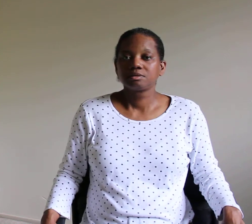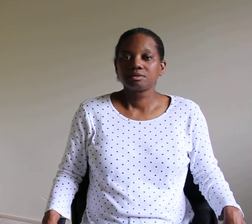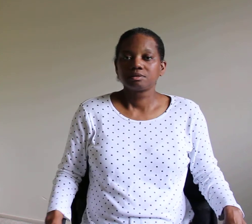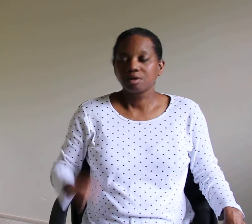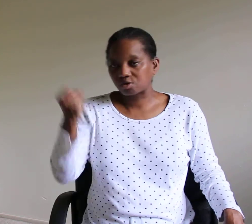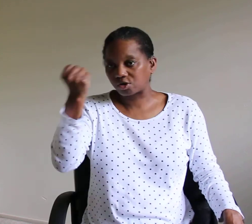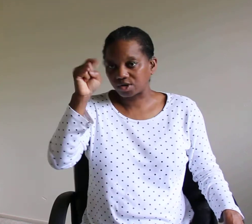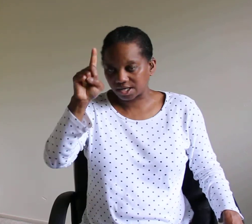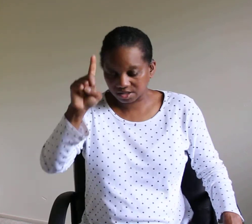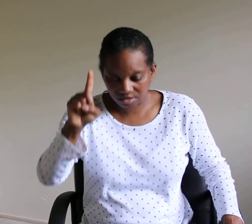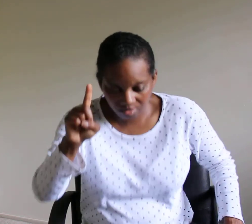Hold on, guys.